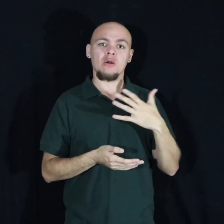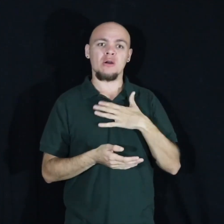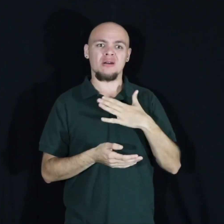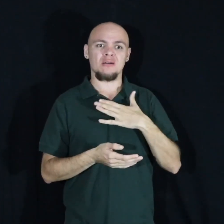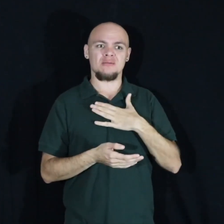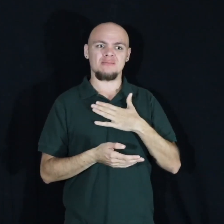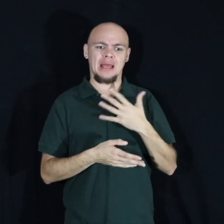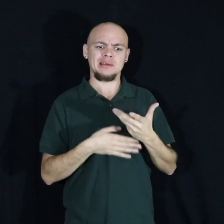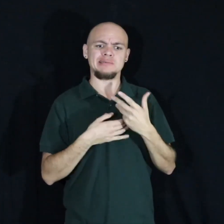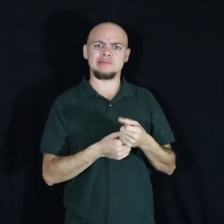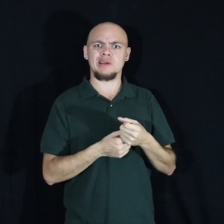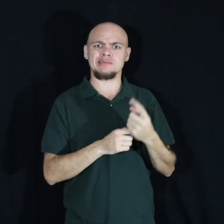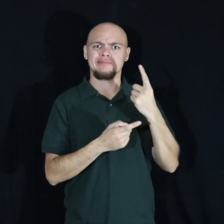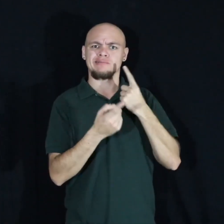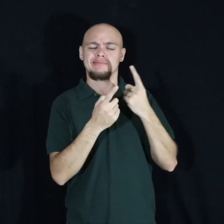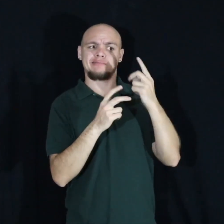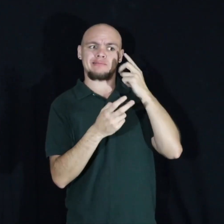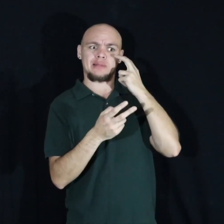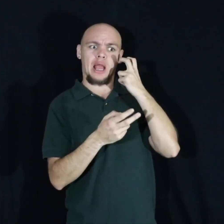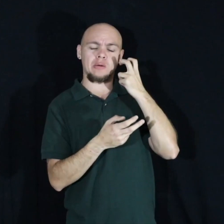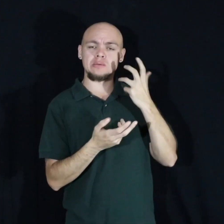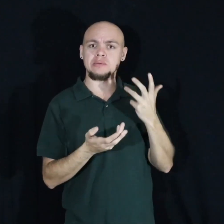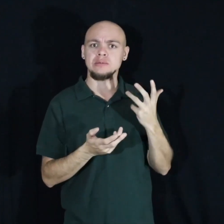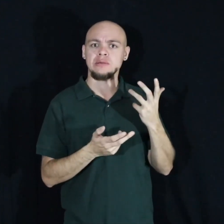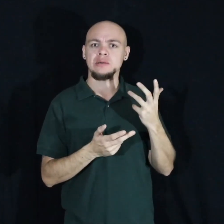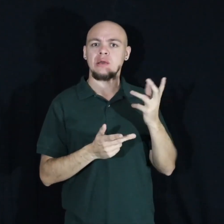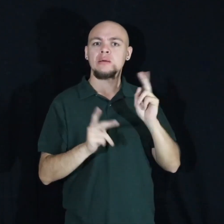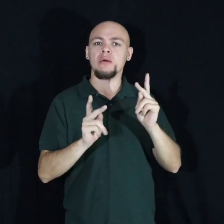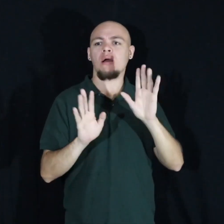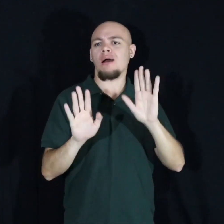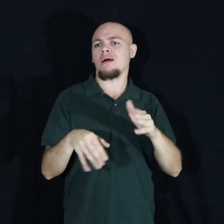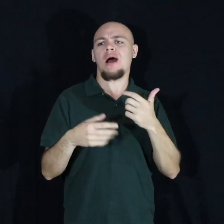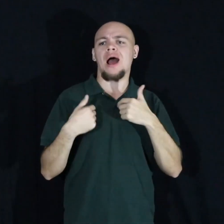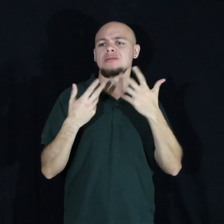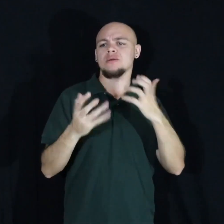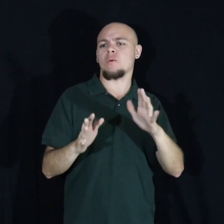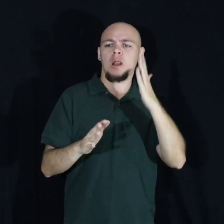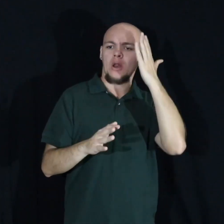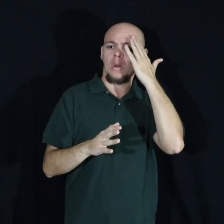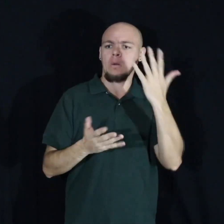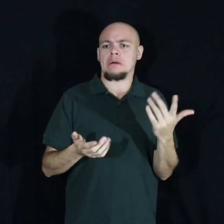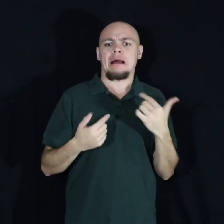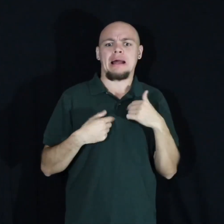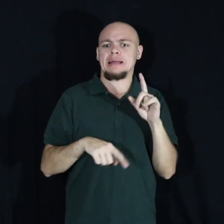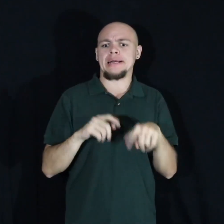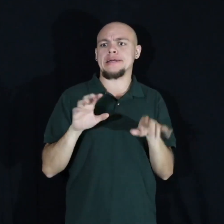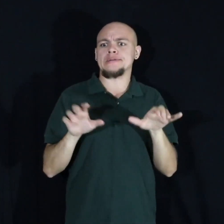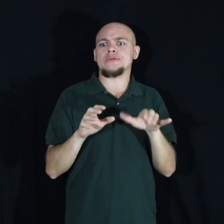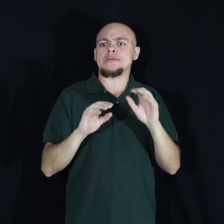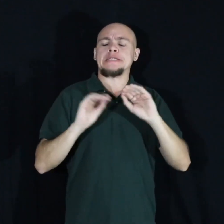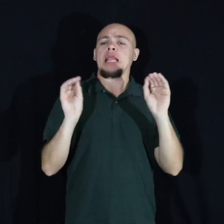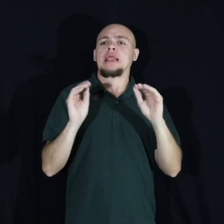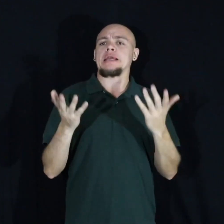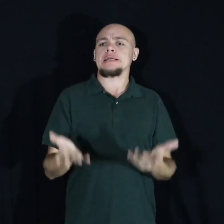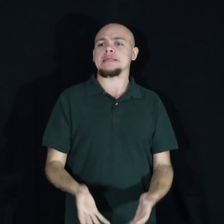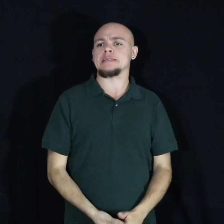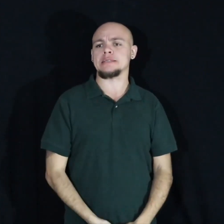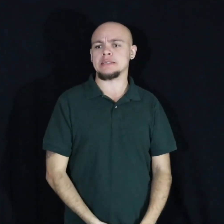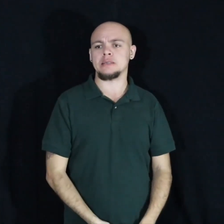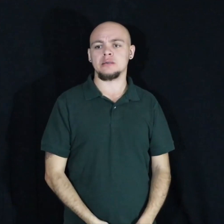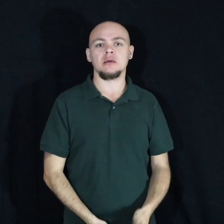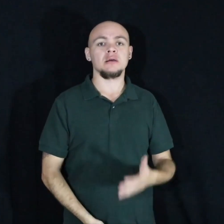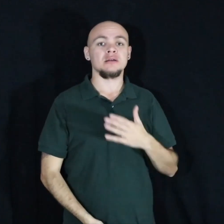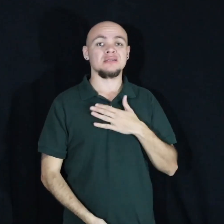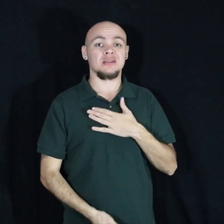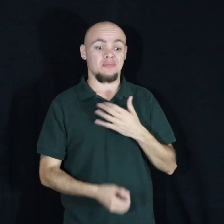credibility. Most memorable are the ones who said they didn't want to know at all because there was nothing they could do. My lack